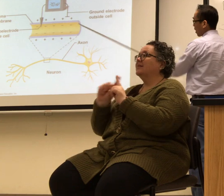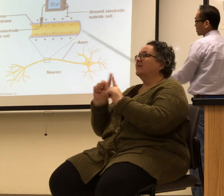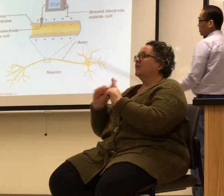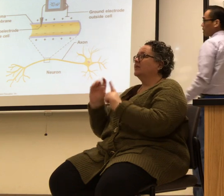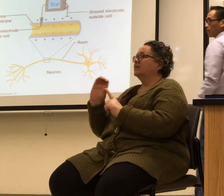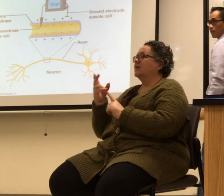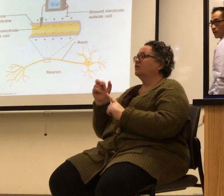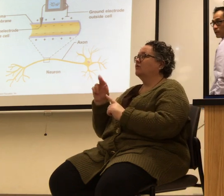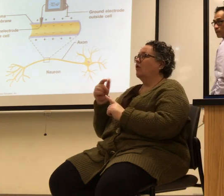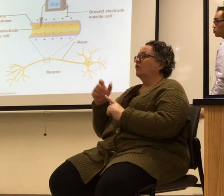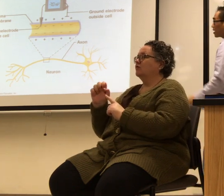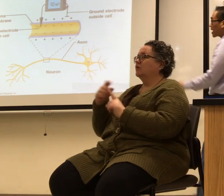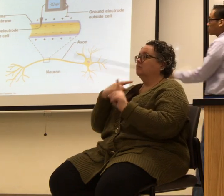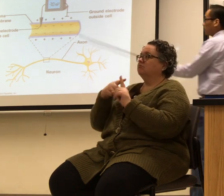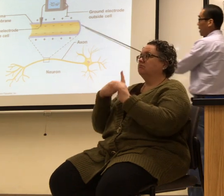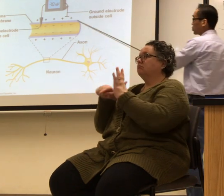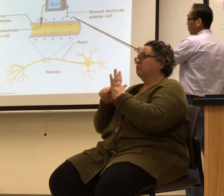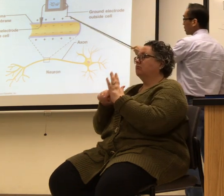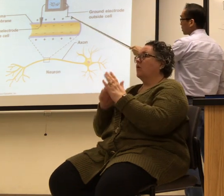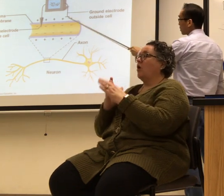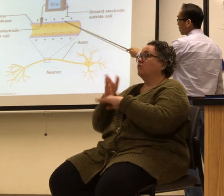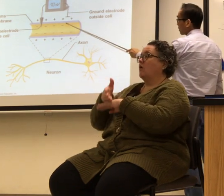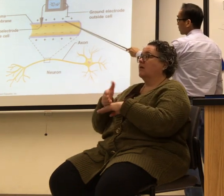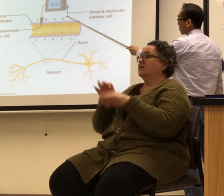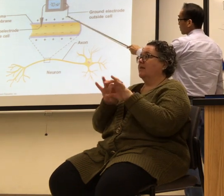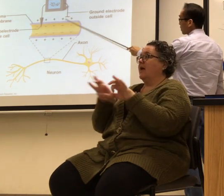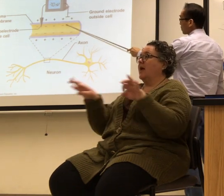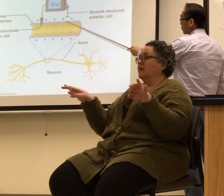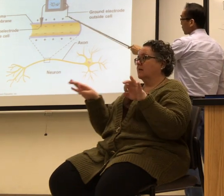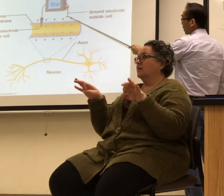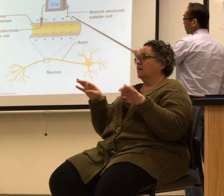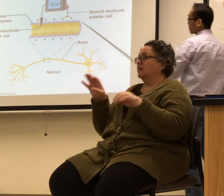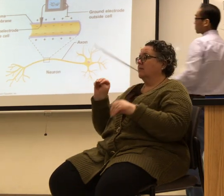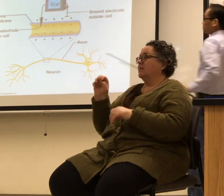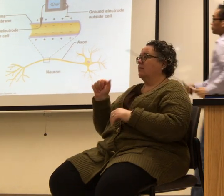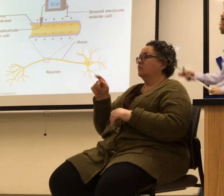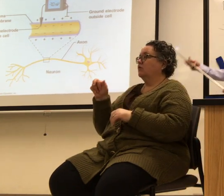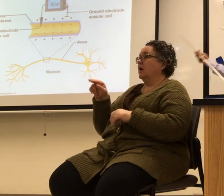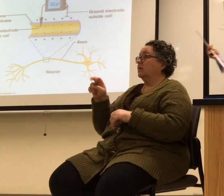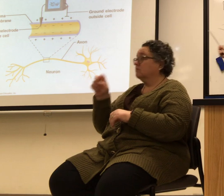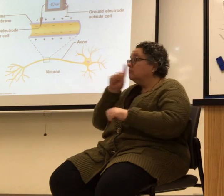charge across the cell membrane. And you can actually measure it. Okay.